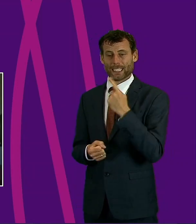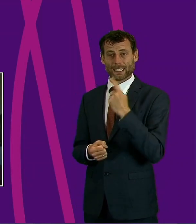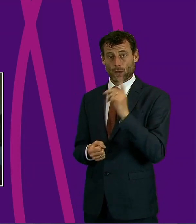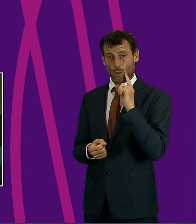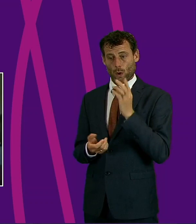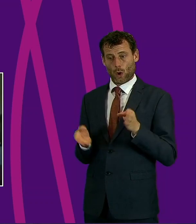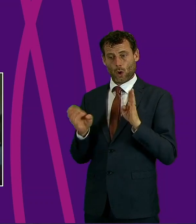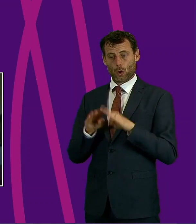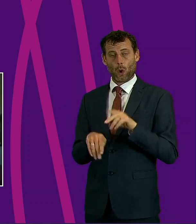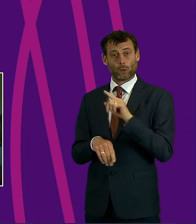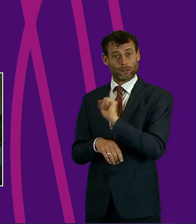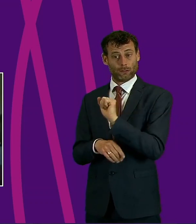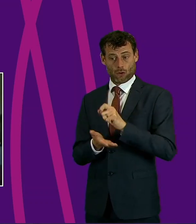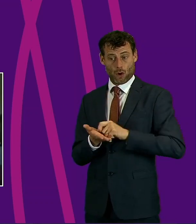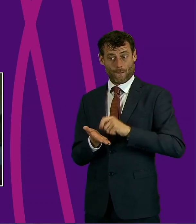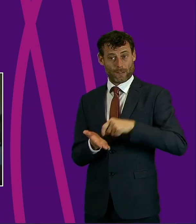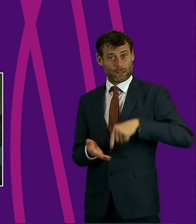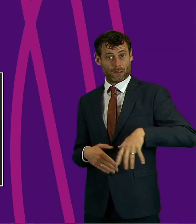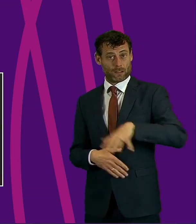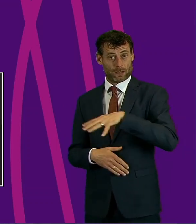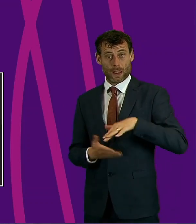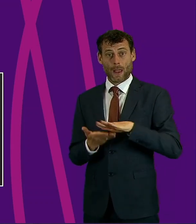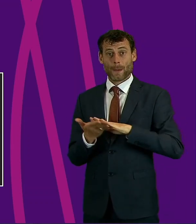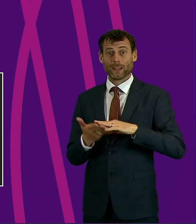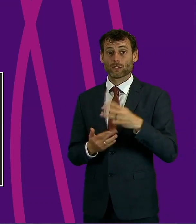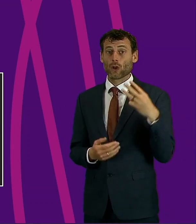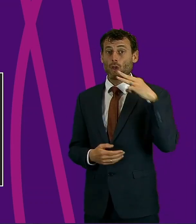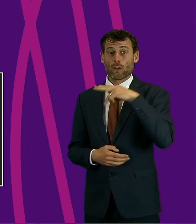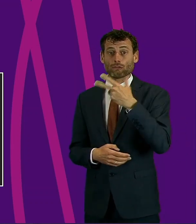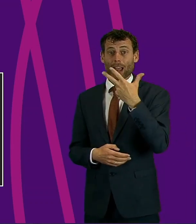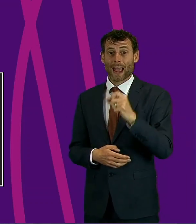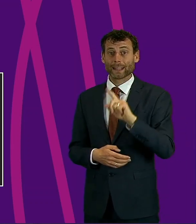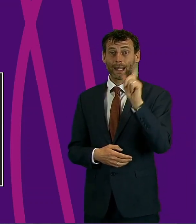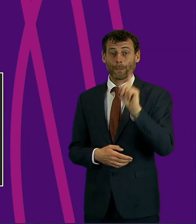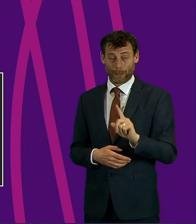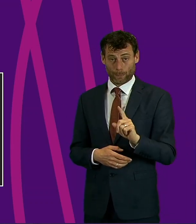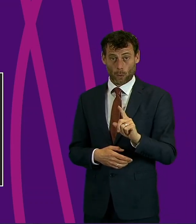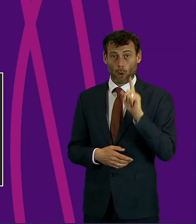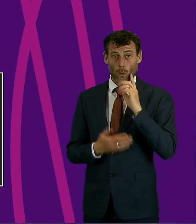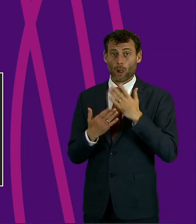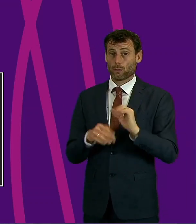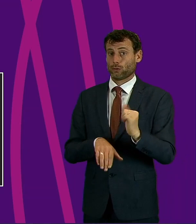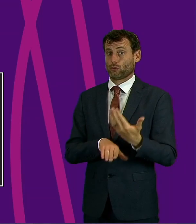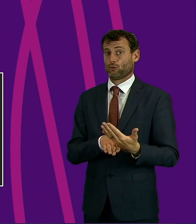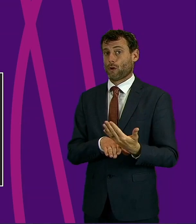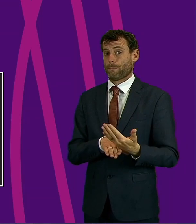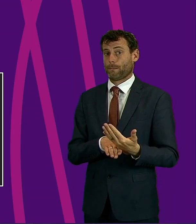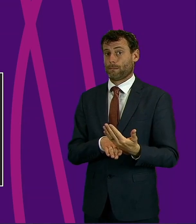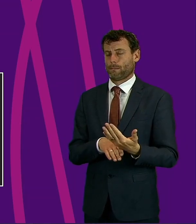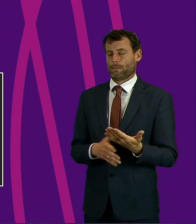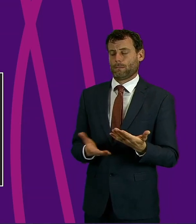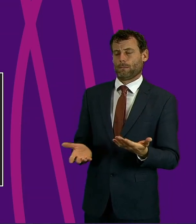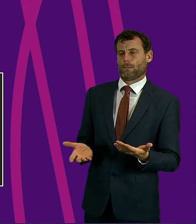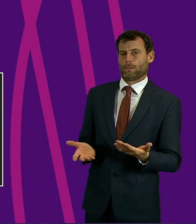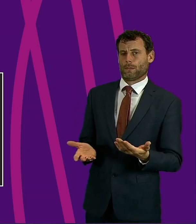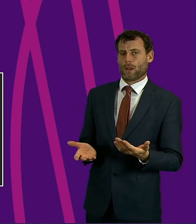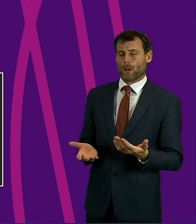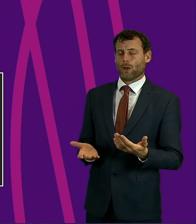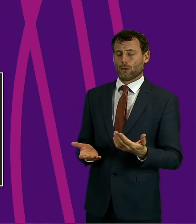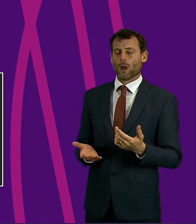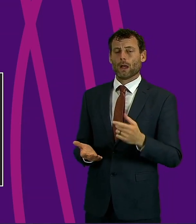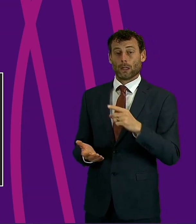the cuts will see 380 staff affected. It remains unclear how many jobs will be